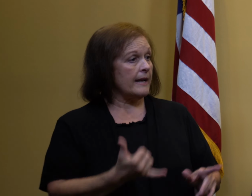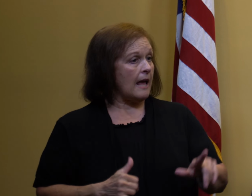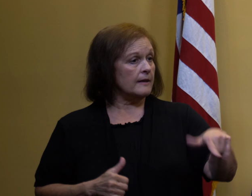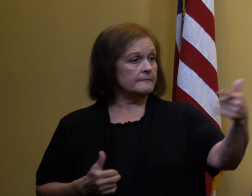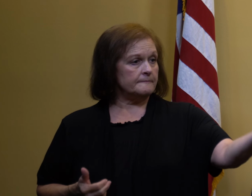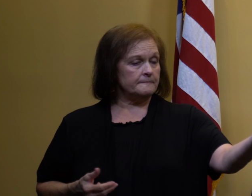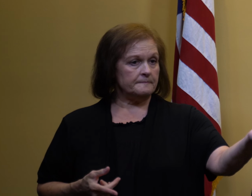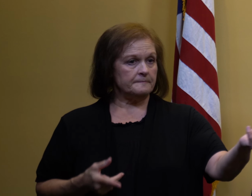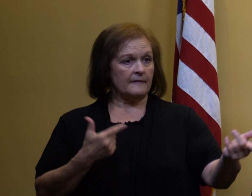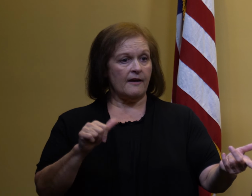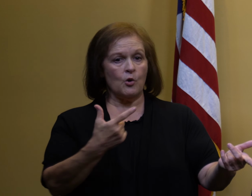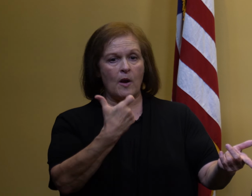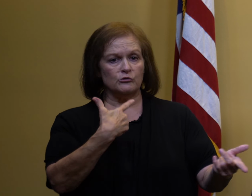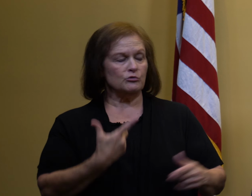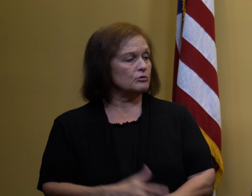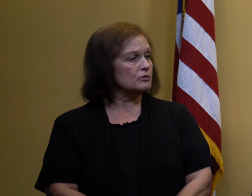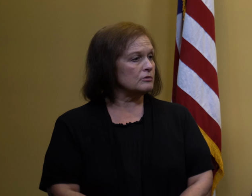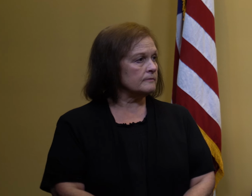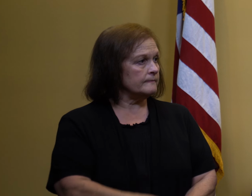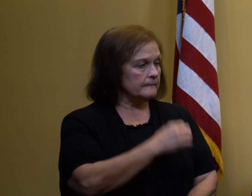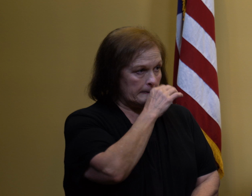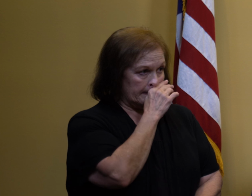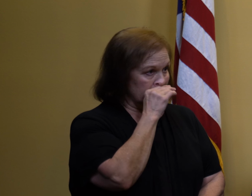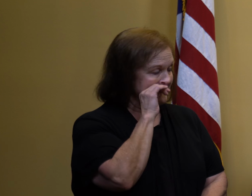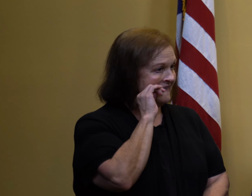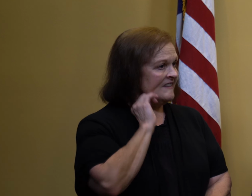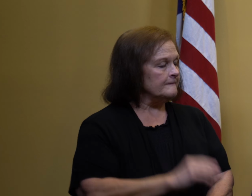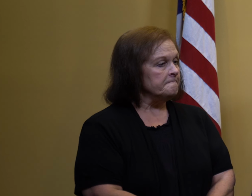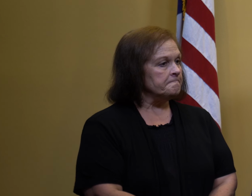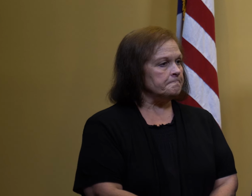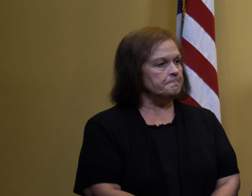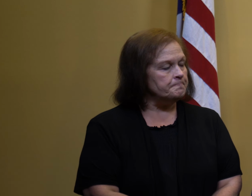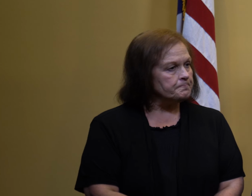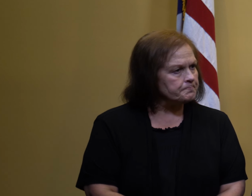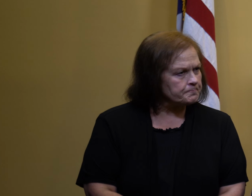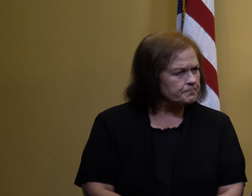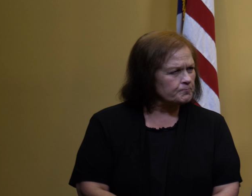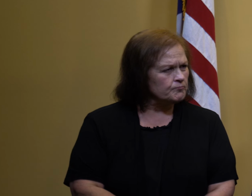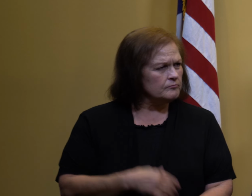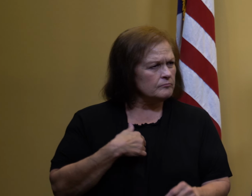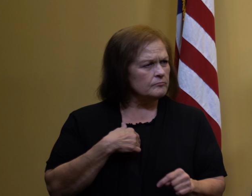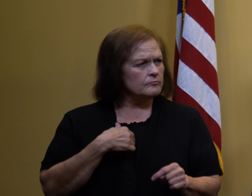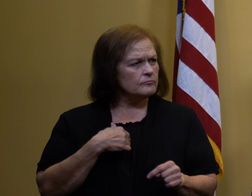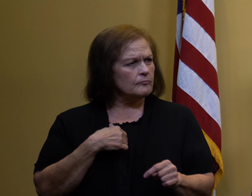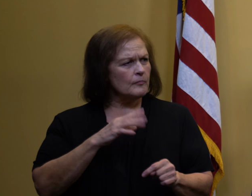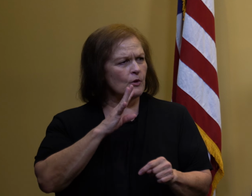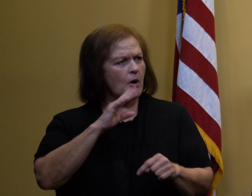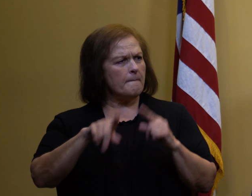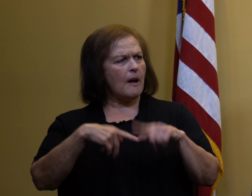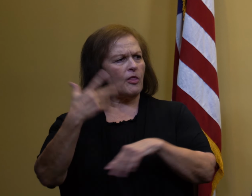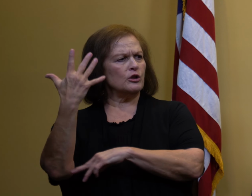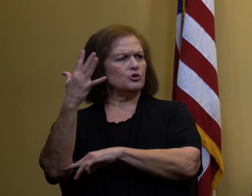John, and I'll answer any questions you bring forth. Starting with Shaver WDSU, if you have a question. Okay, just when it comes to the tree along